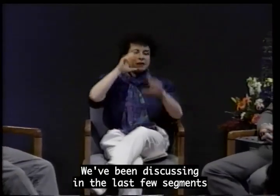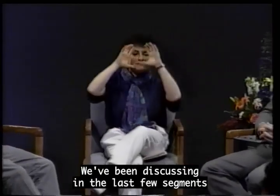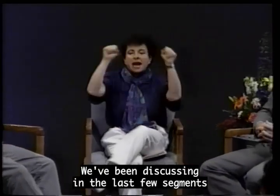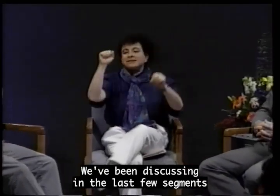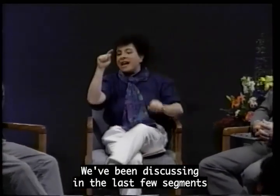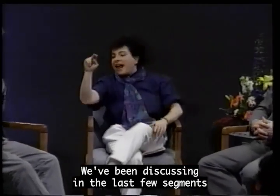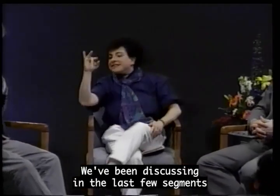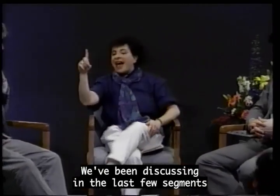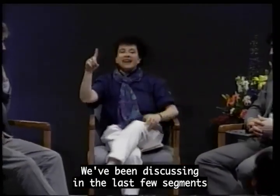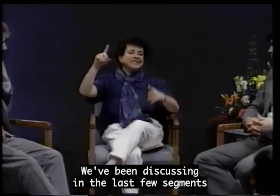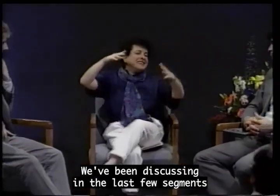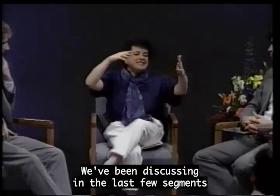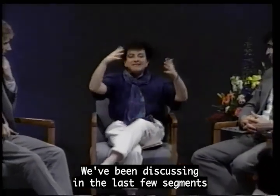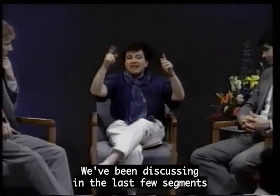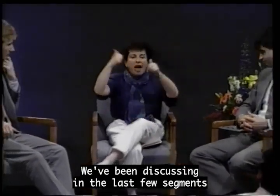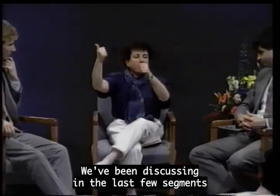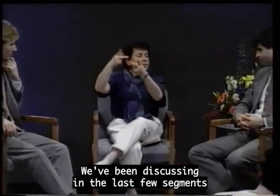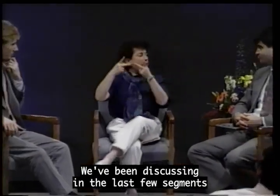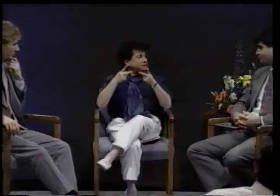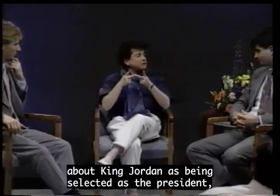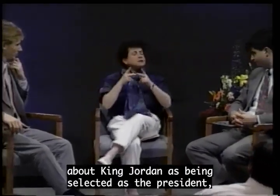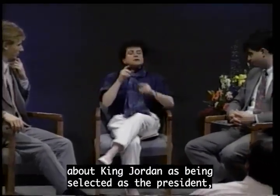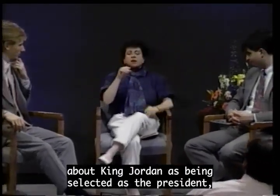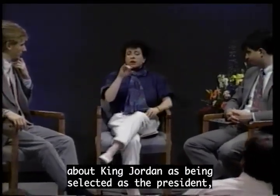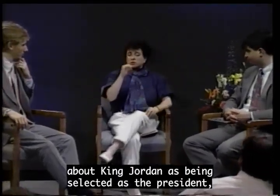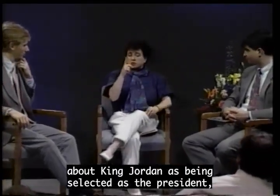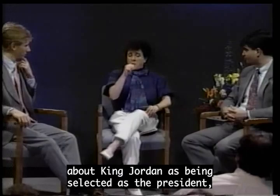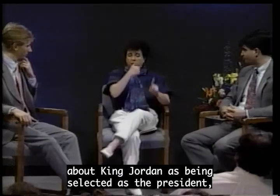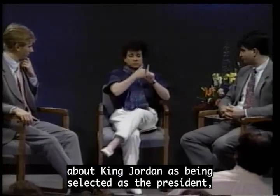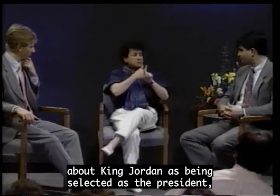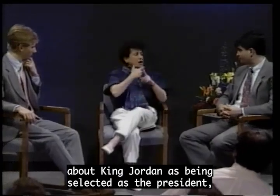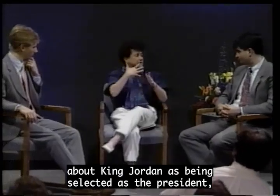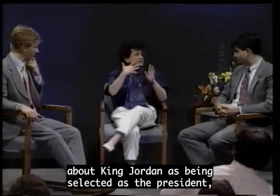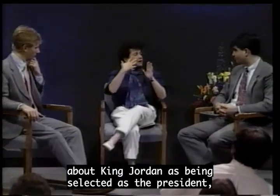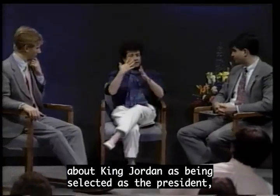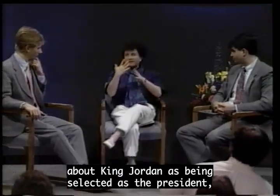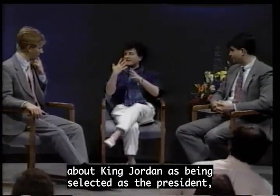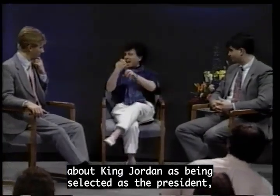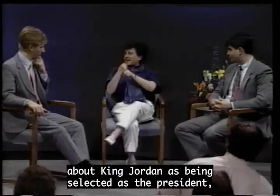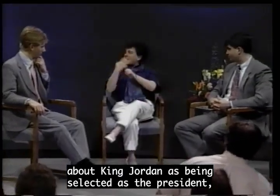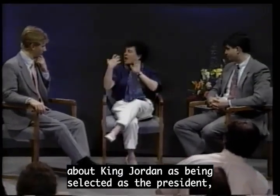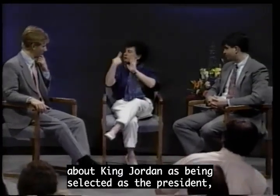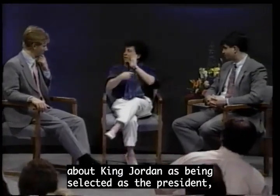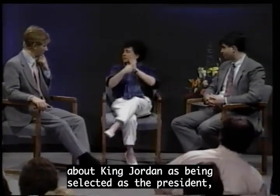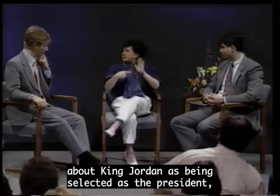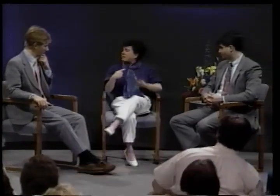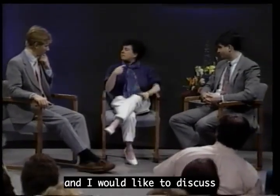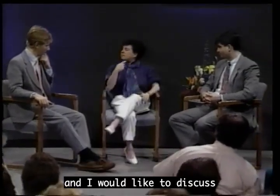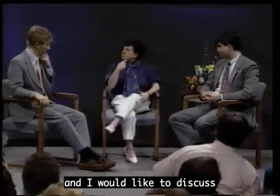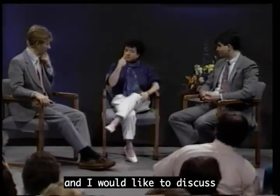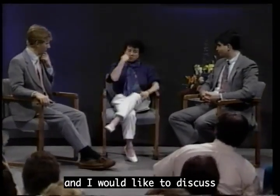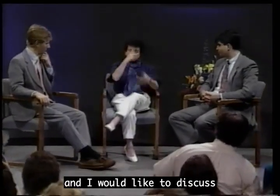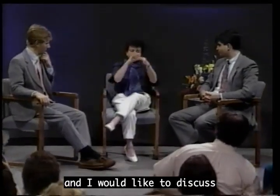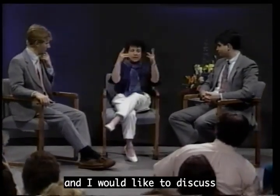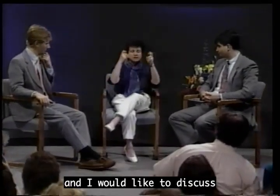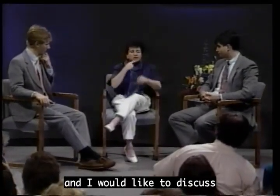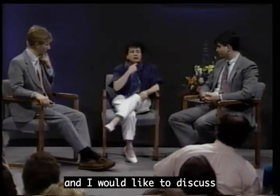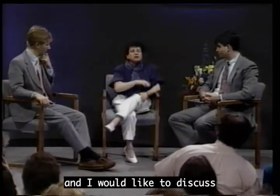about King Jordan as being selected as the president, and I would like to discuss